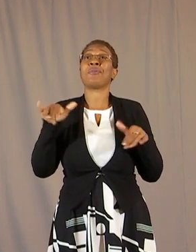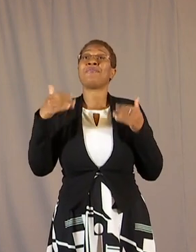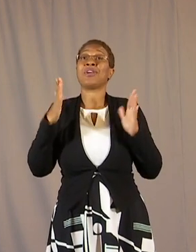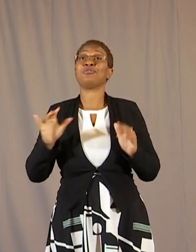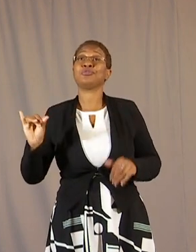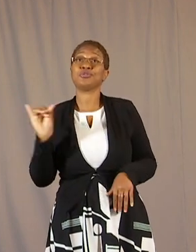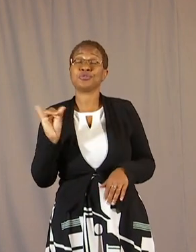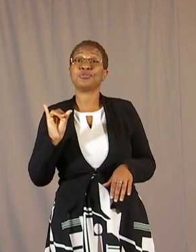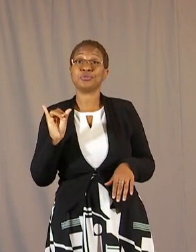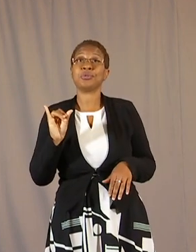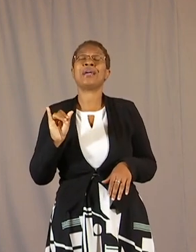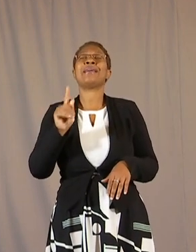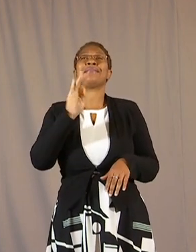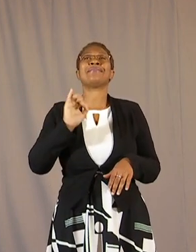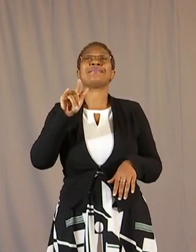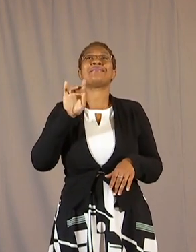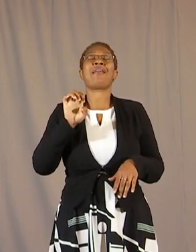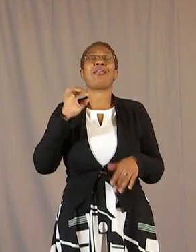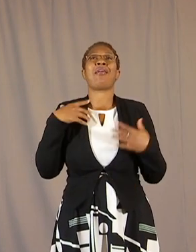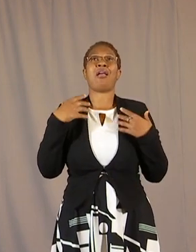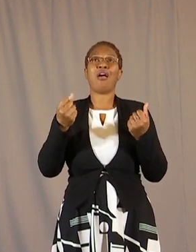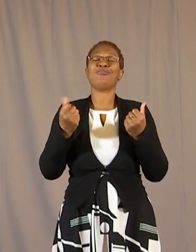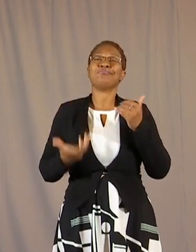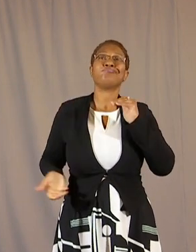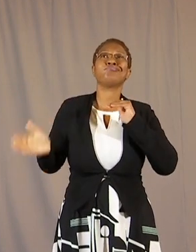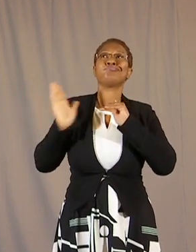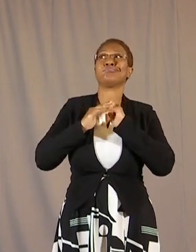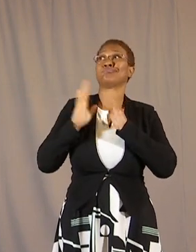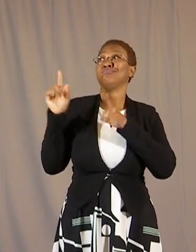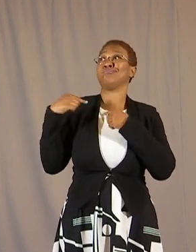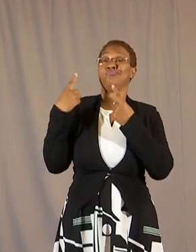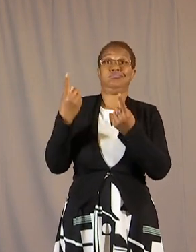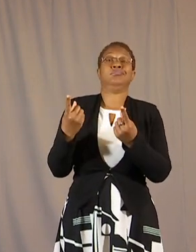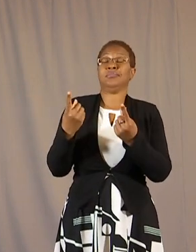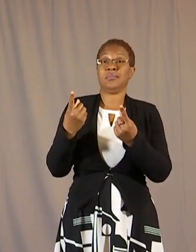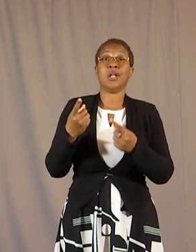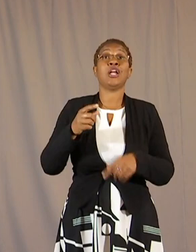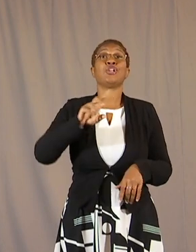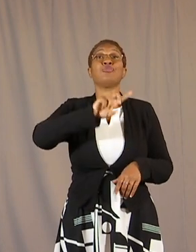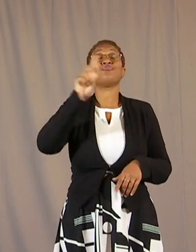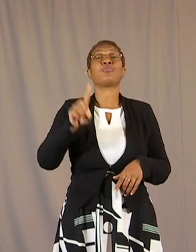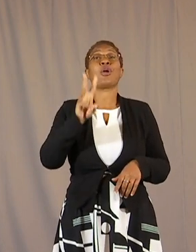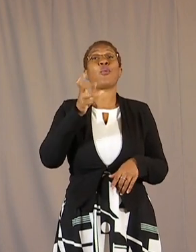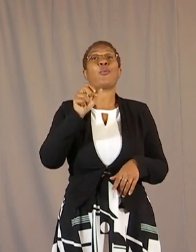actually zoomed up in terms of utilization. The Detroit Wayne County